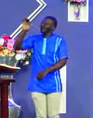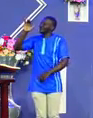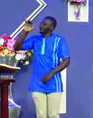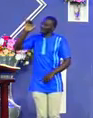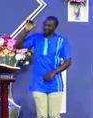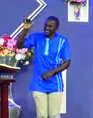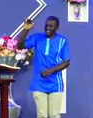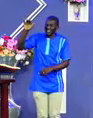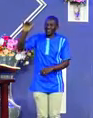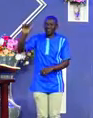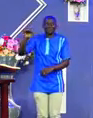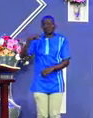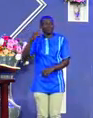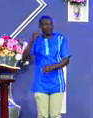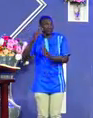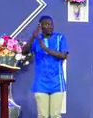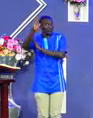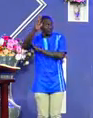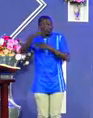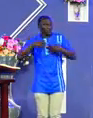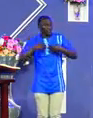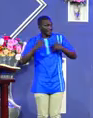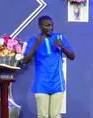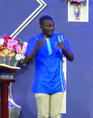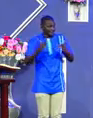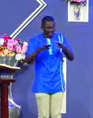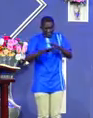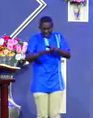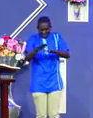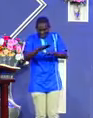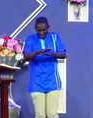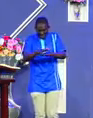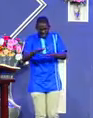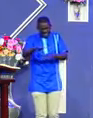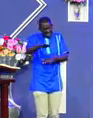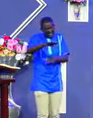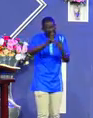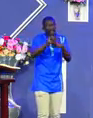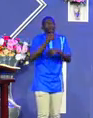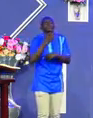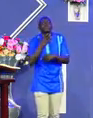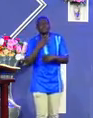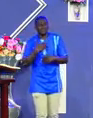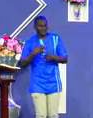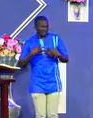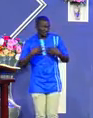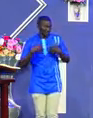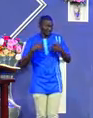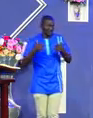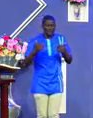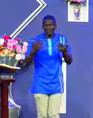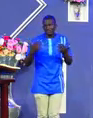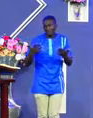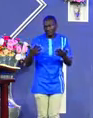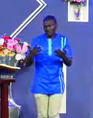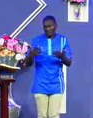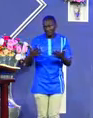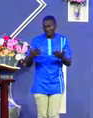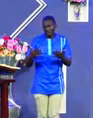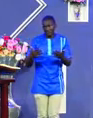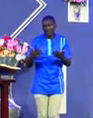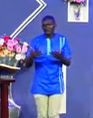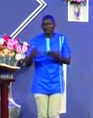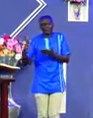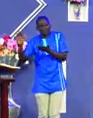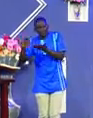evening, let us call upon him as the God that heals. Wherever we need to be healed, for